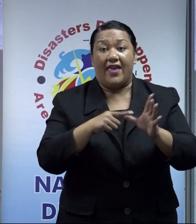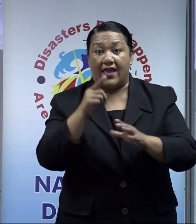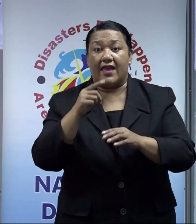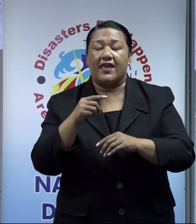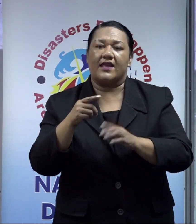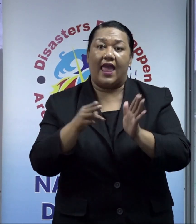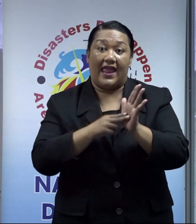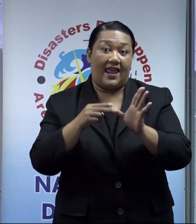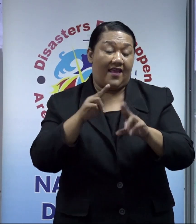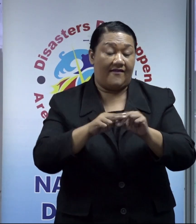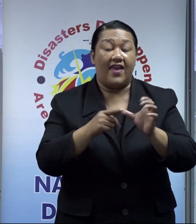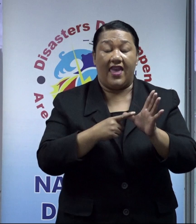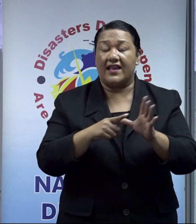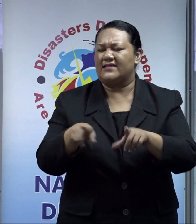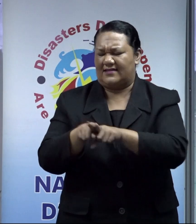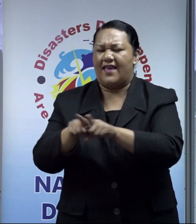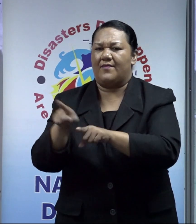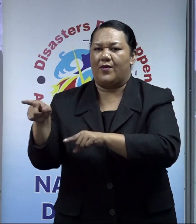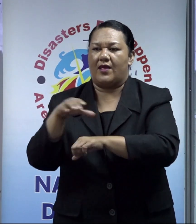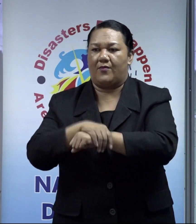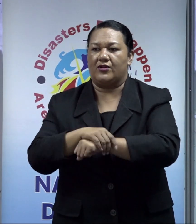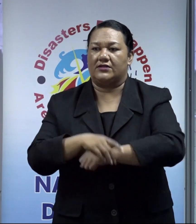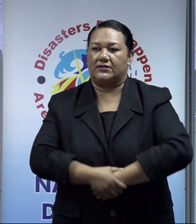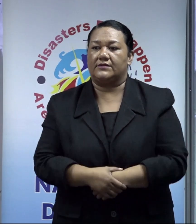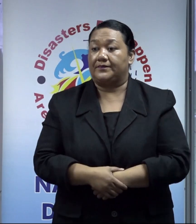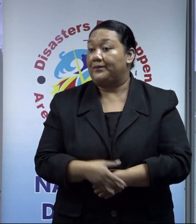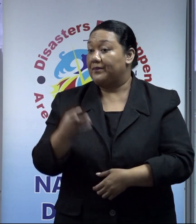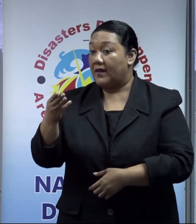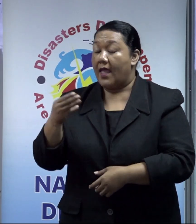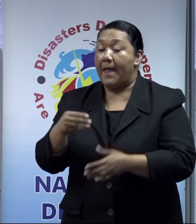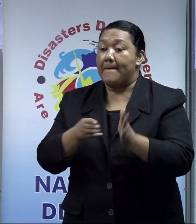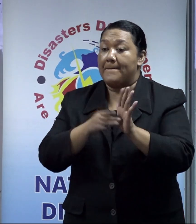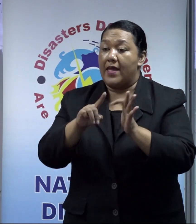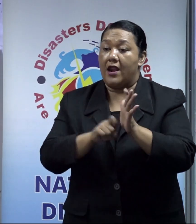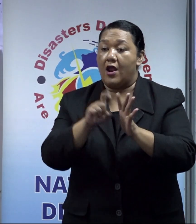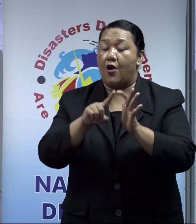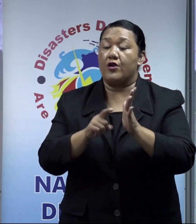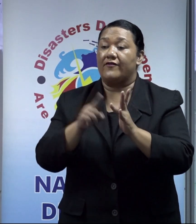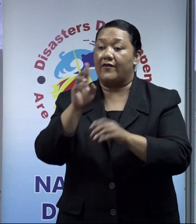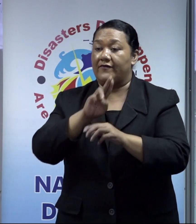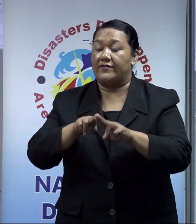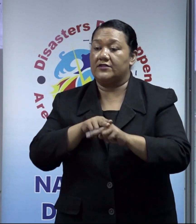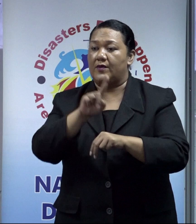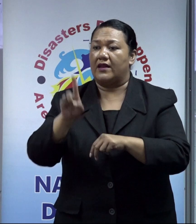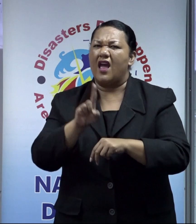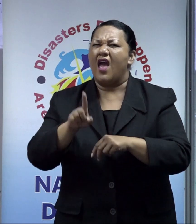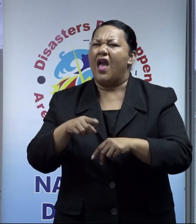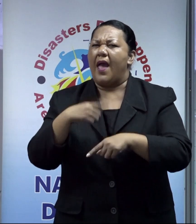number. And then from Fiji, just talk about the causes of flooding. Is poor drainage still an issue, and